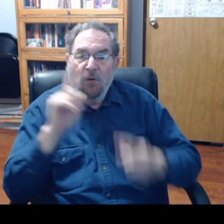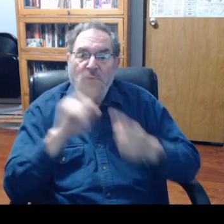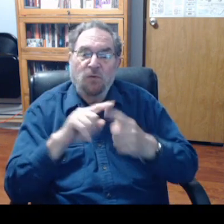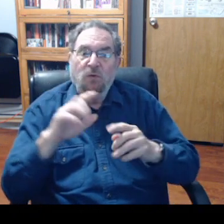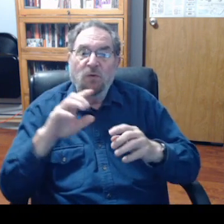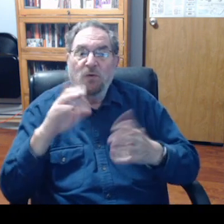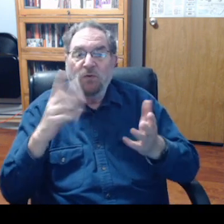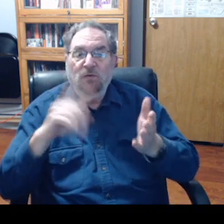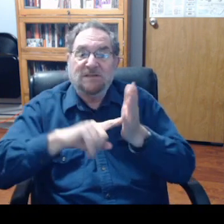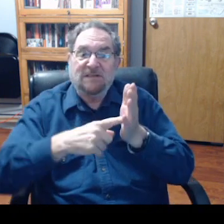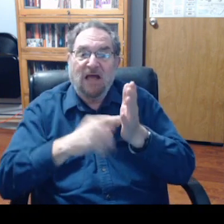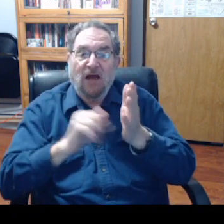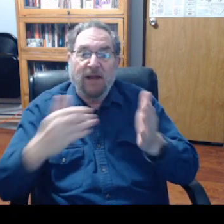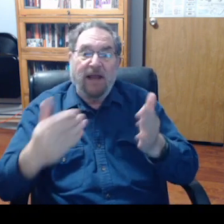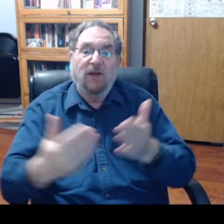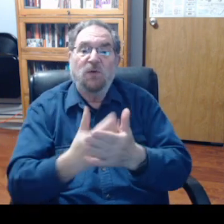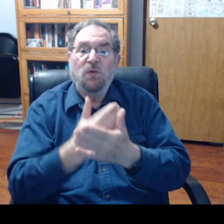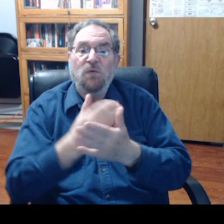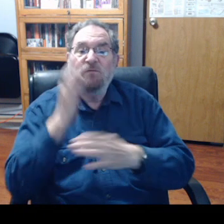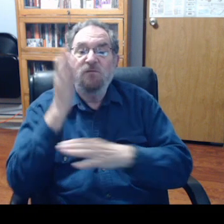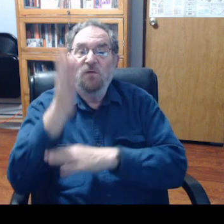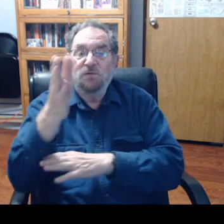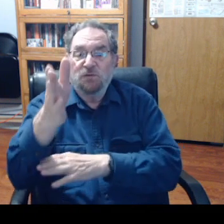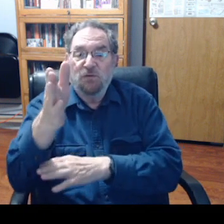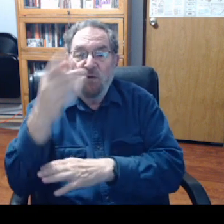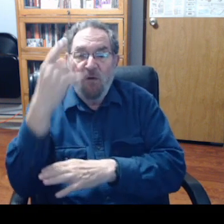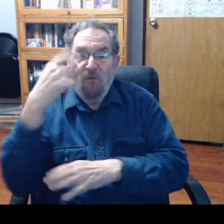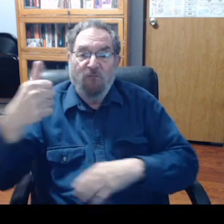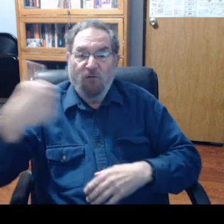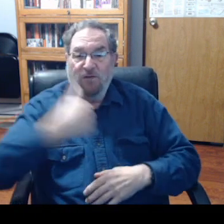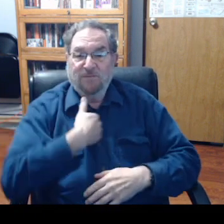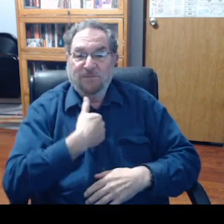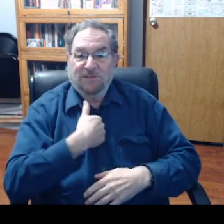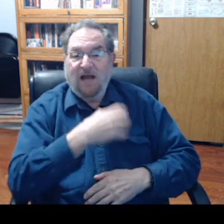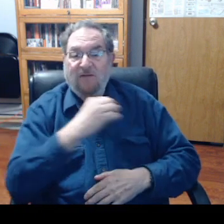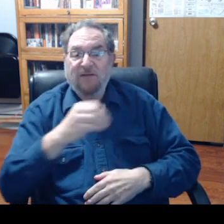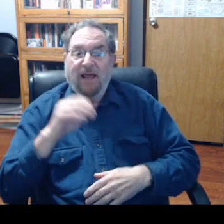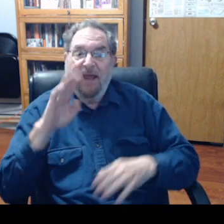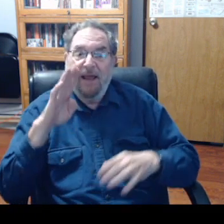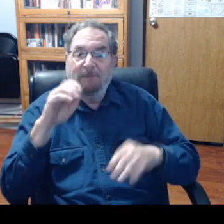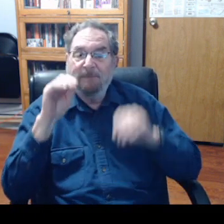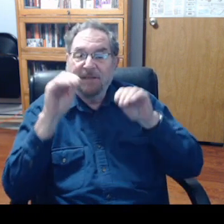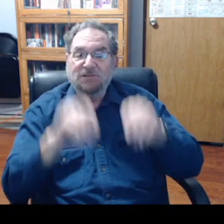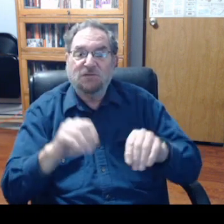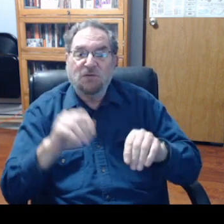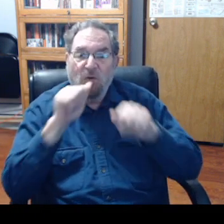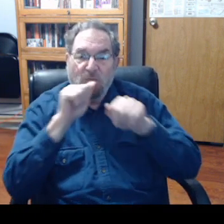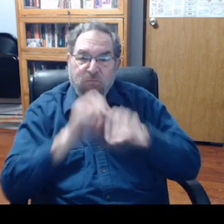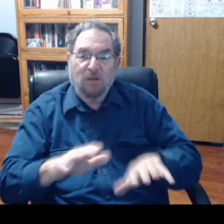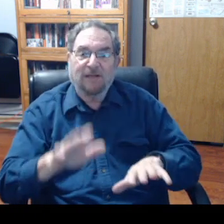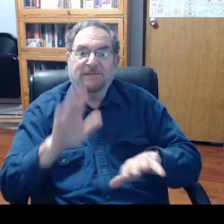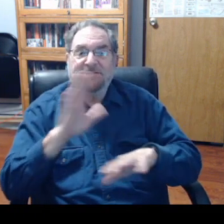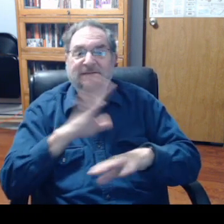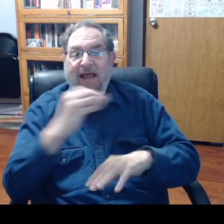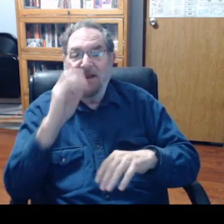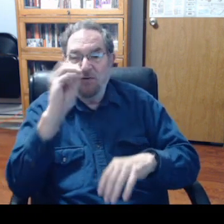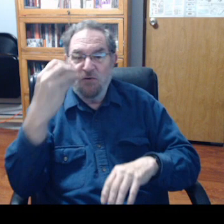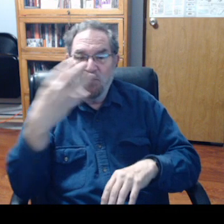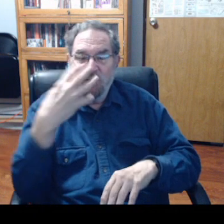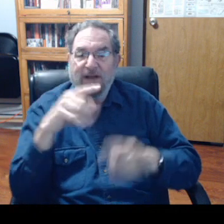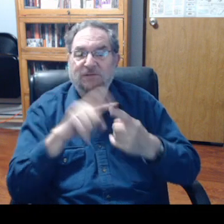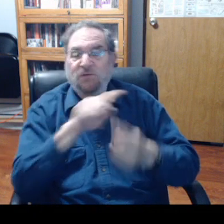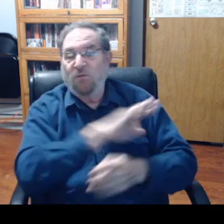empowered to start a new future for themselves and bestow blessing